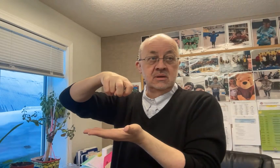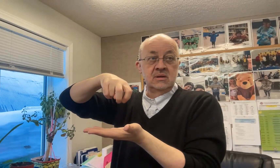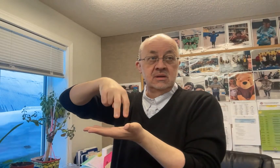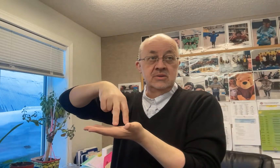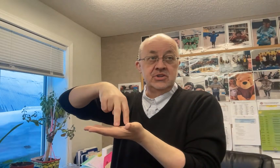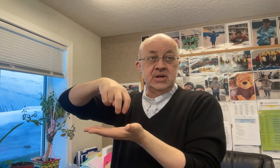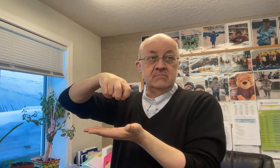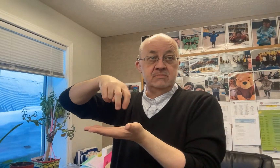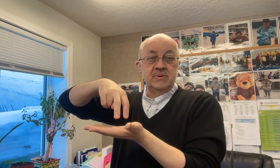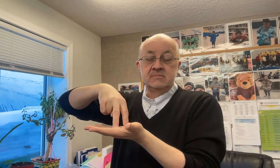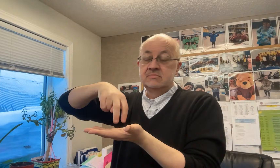Jump.